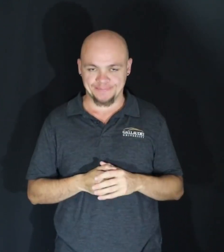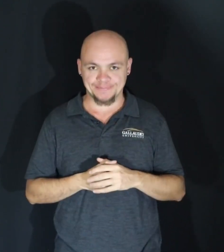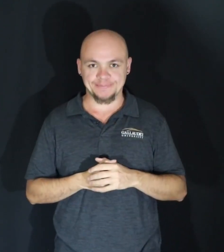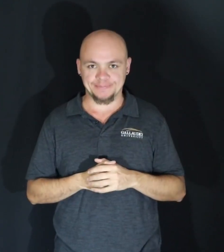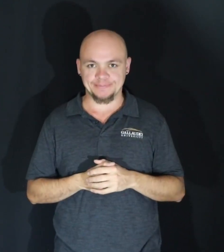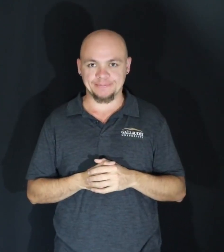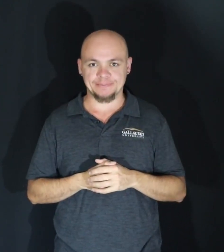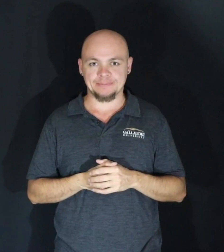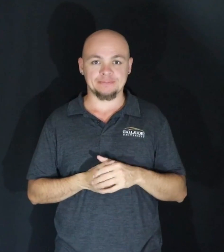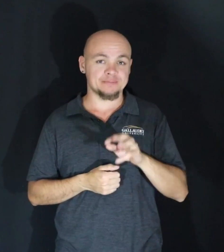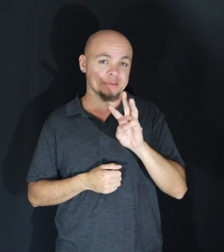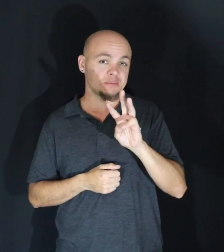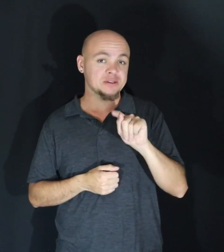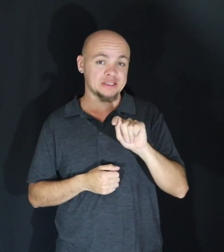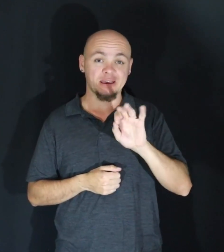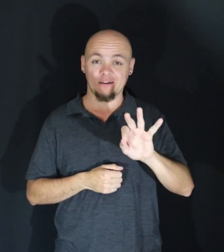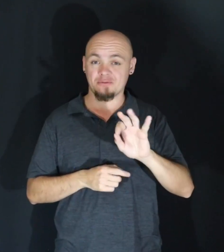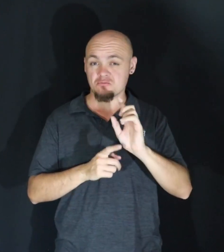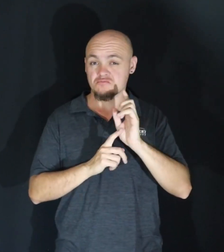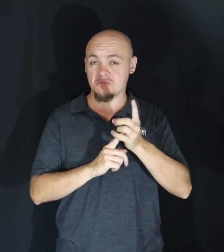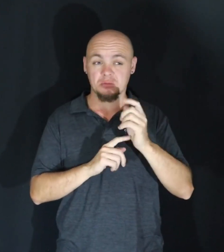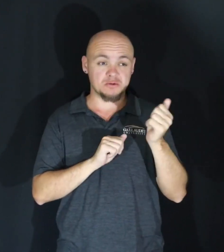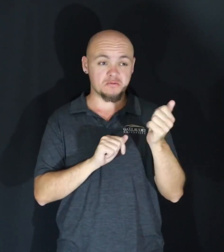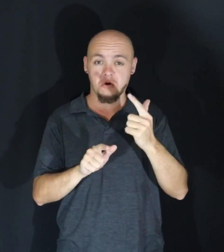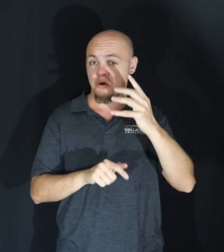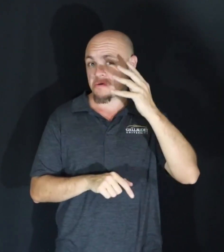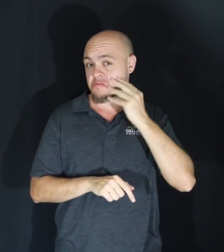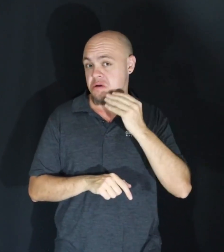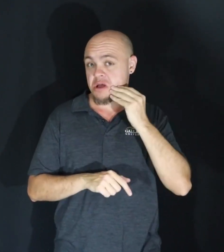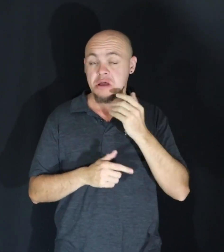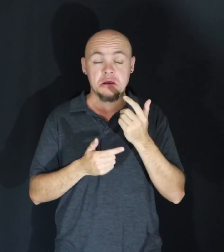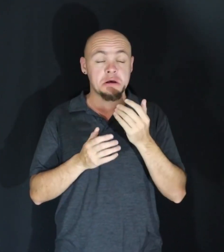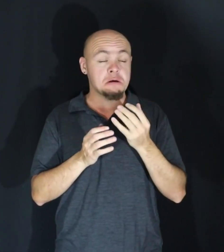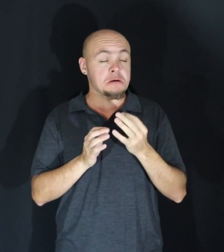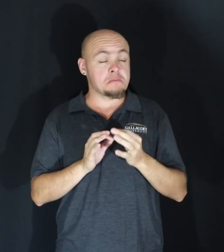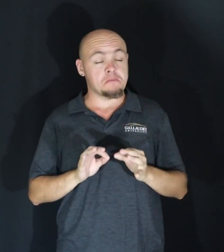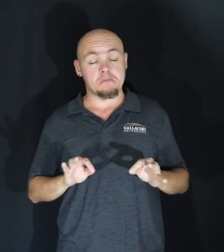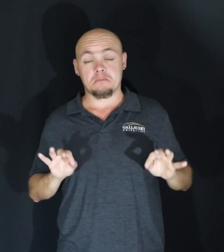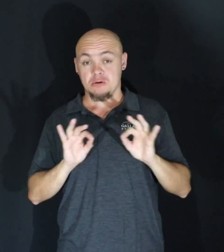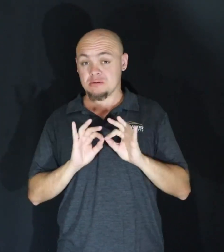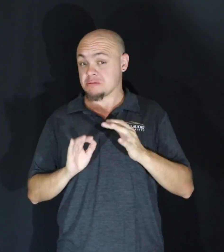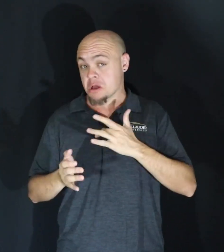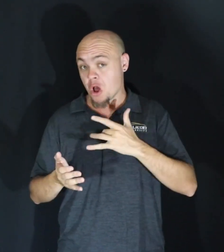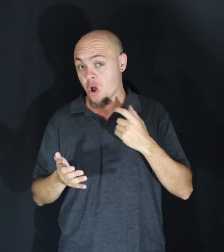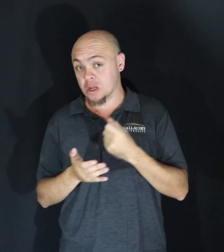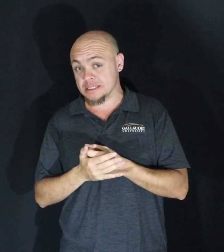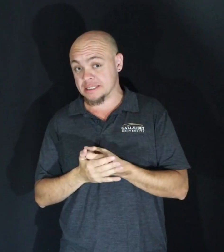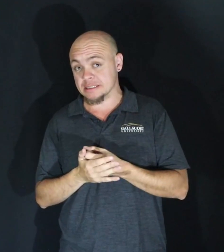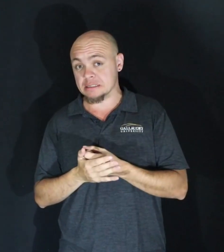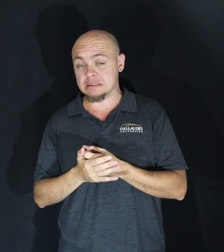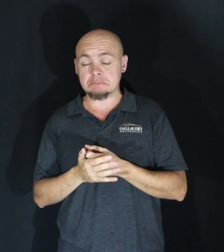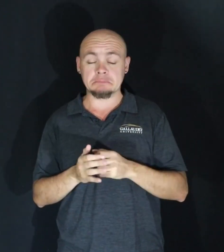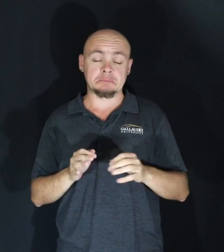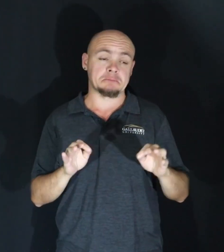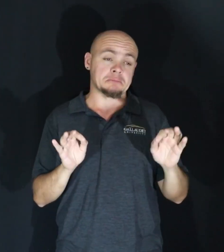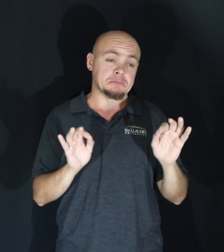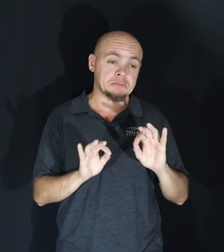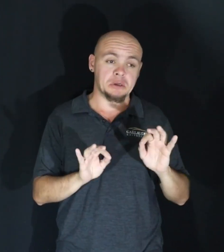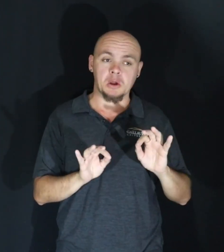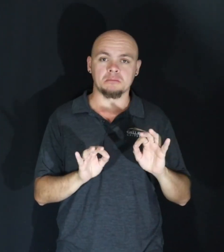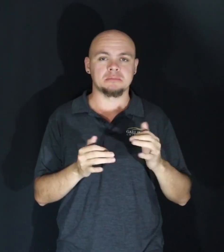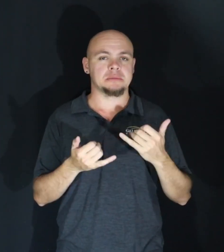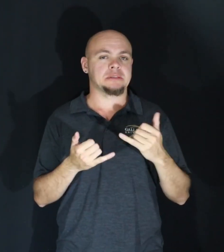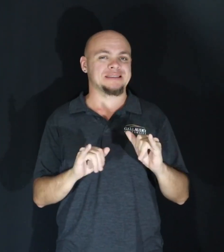We all have WTF moments. Some are big, like a heart attack. And some are small, but no